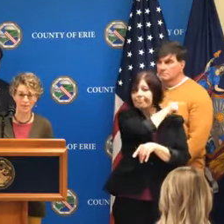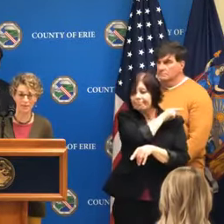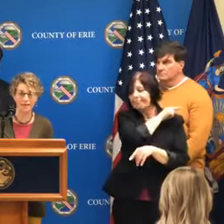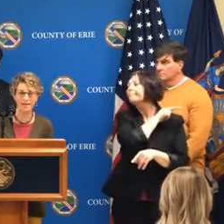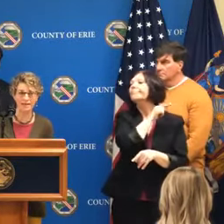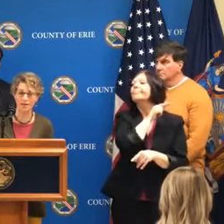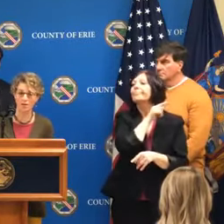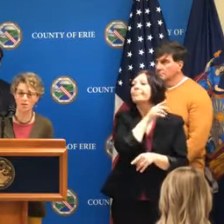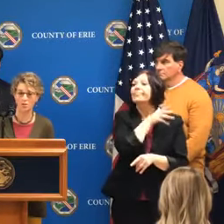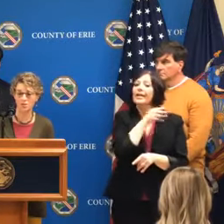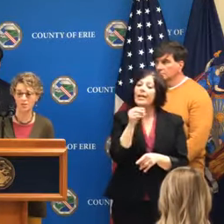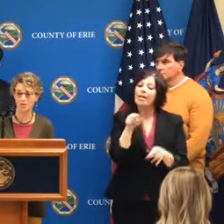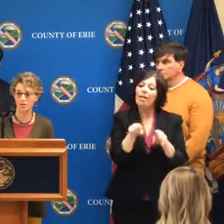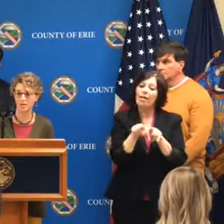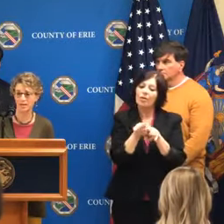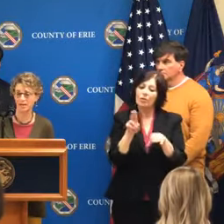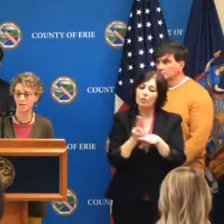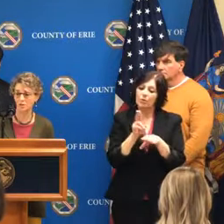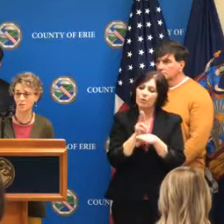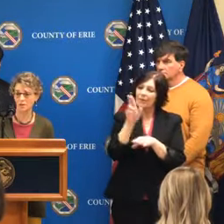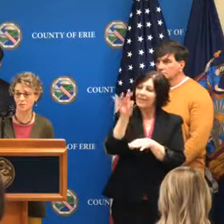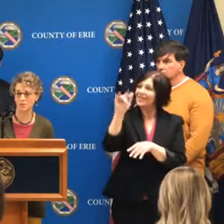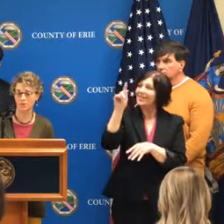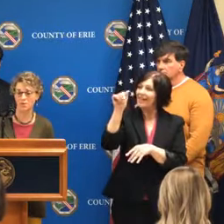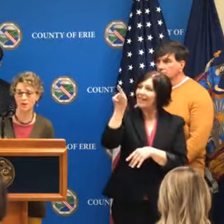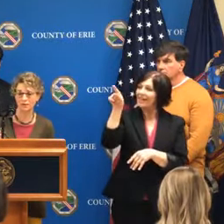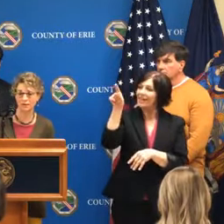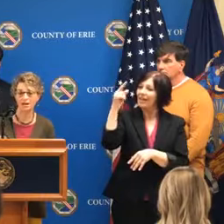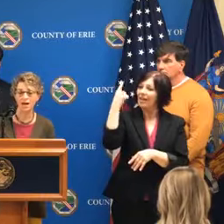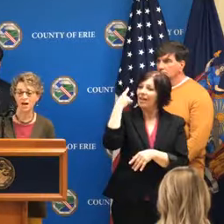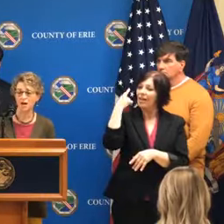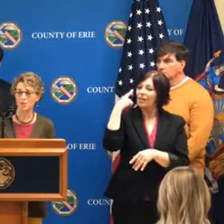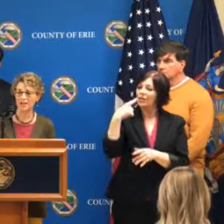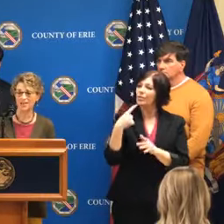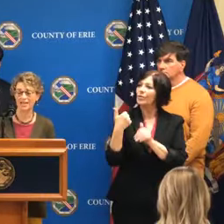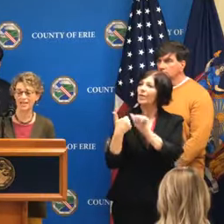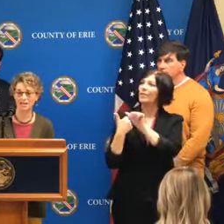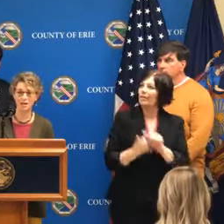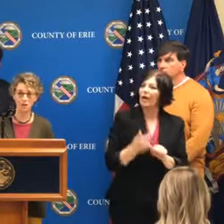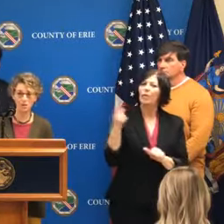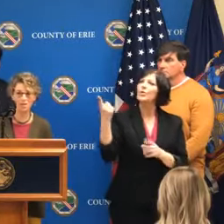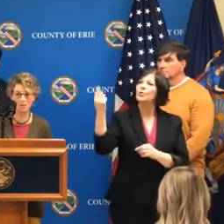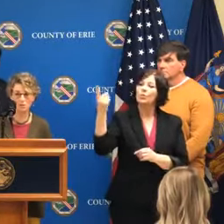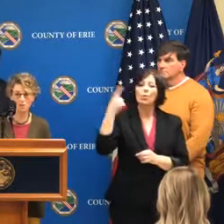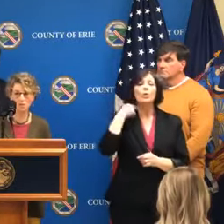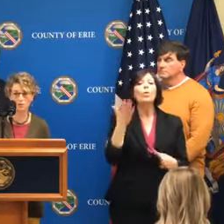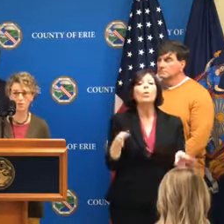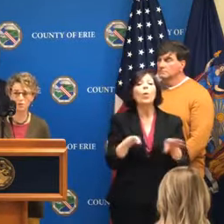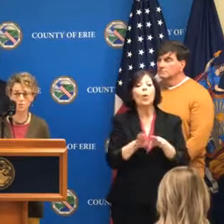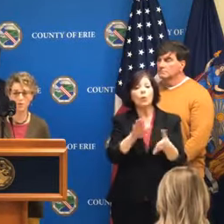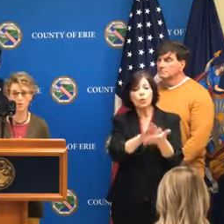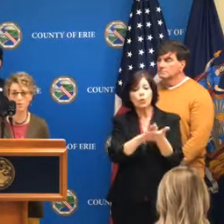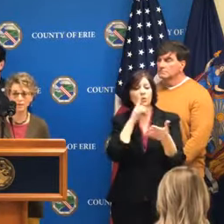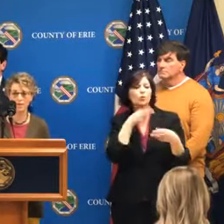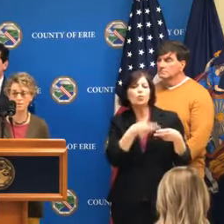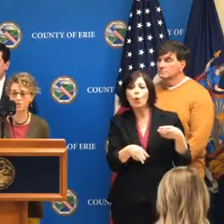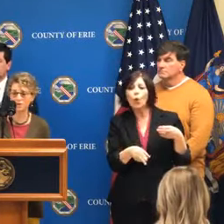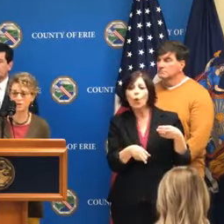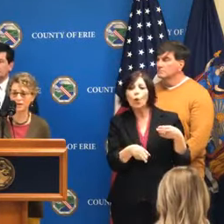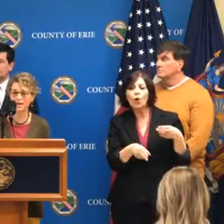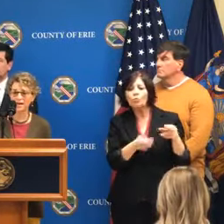more recently, and then also using those data for modeling. We know that the closing schools for a short or